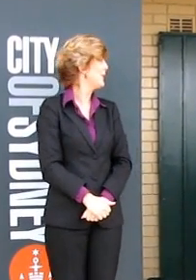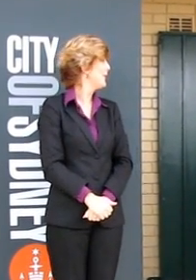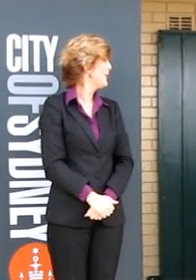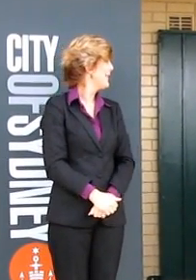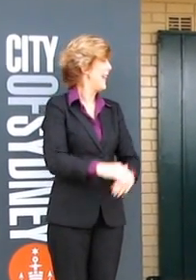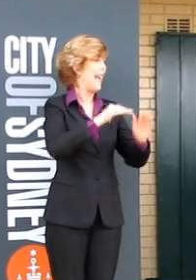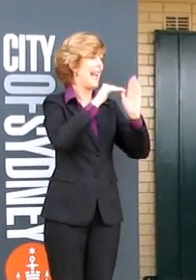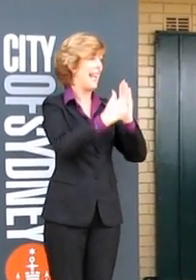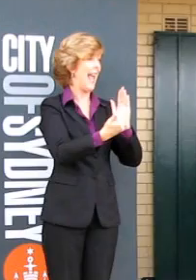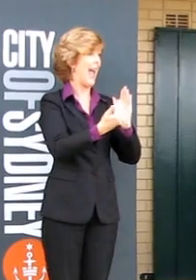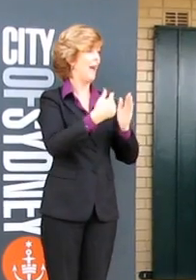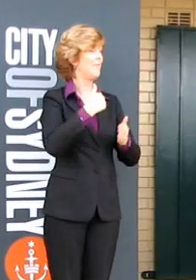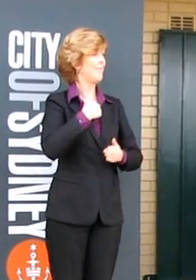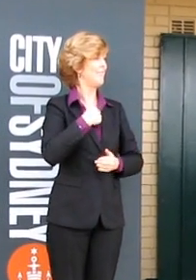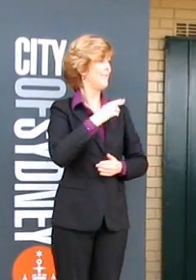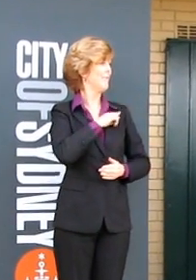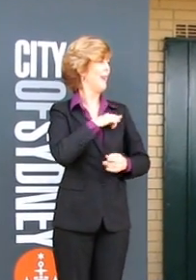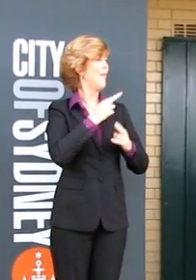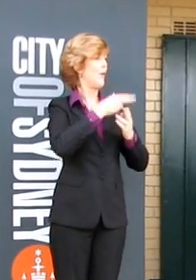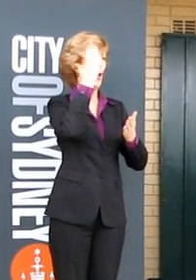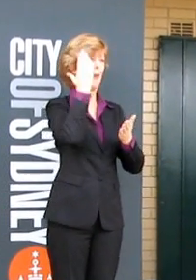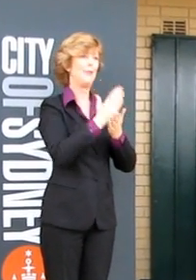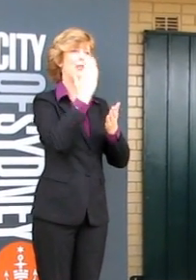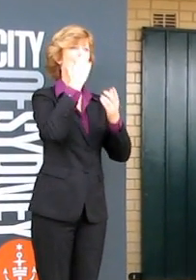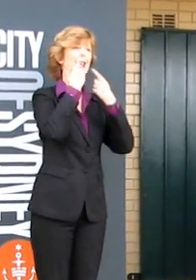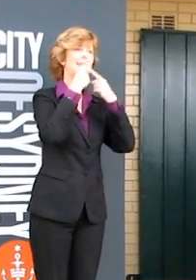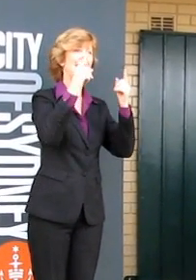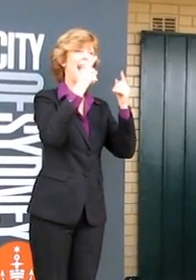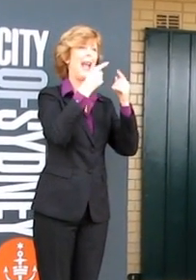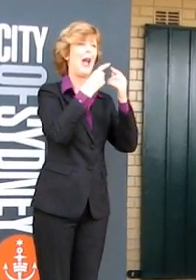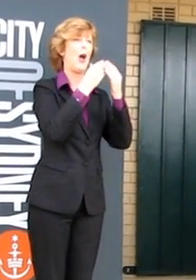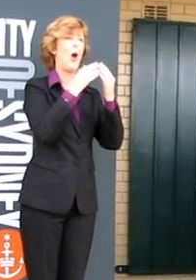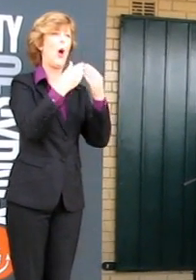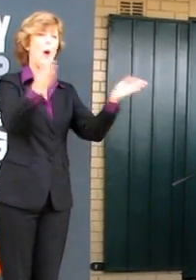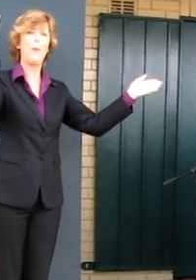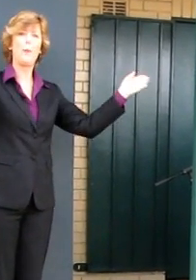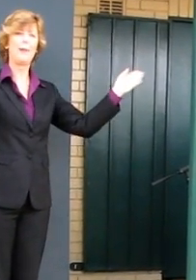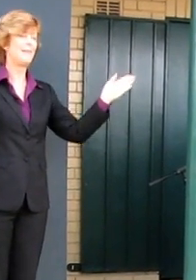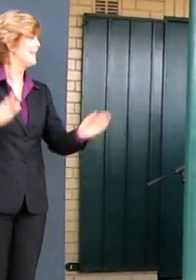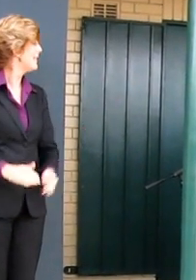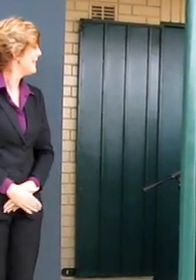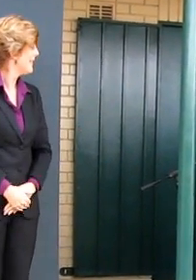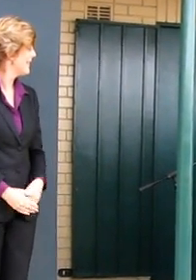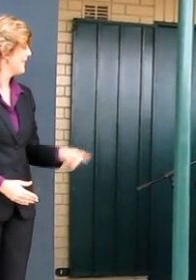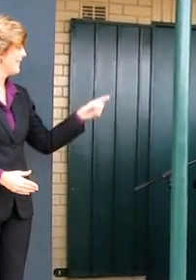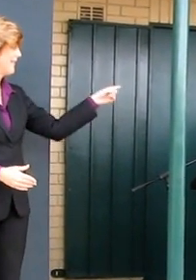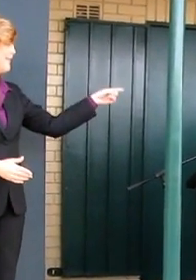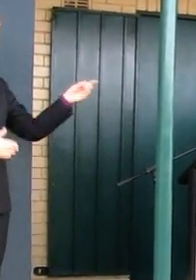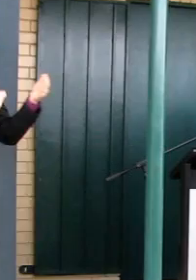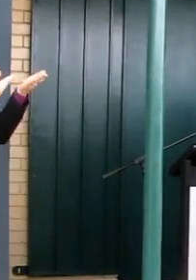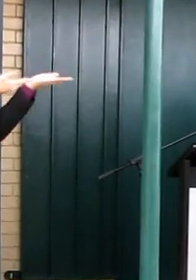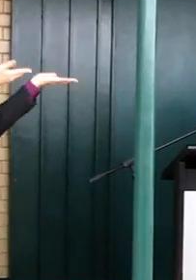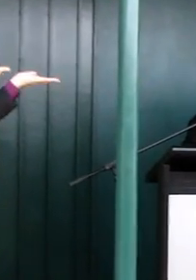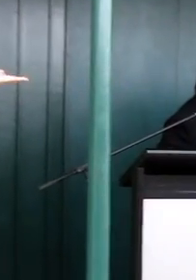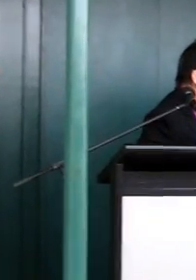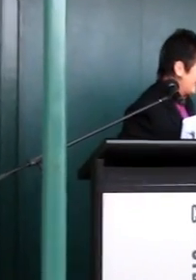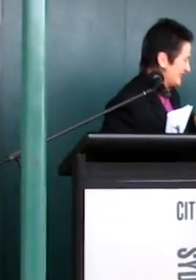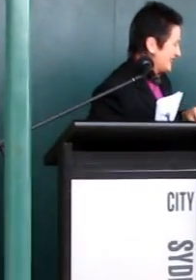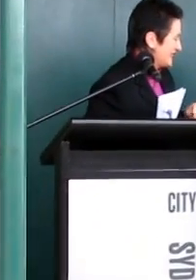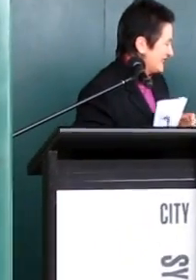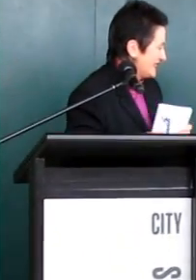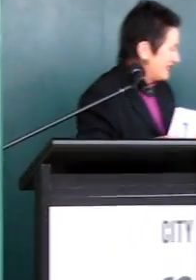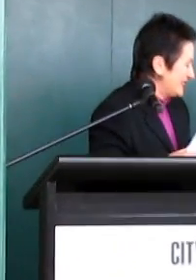Now I've got to do this, which I always like to do. There we are. It's Alfred.